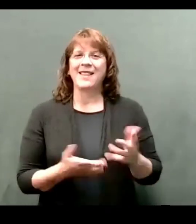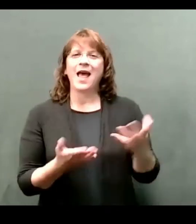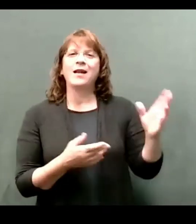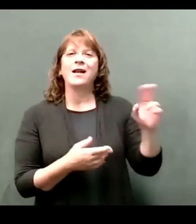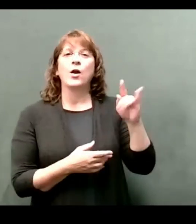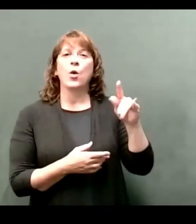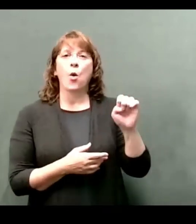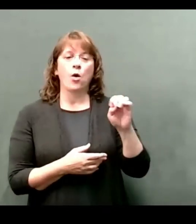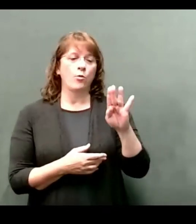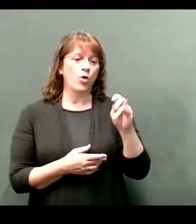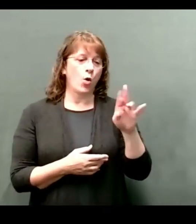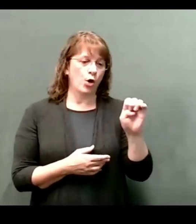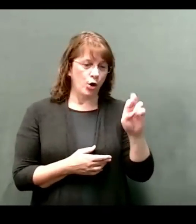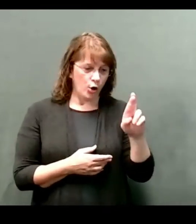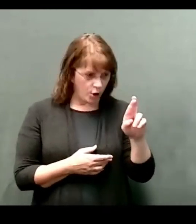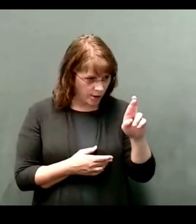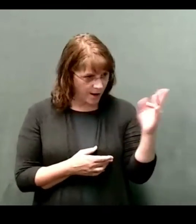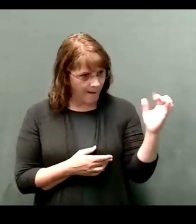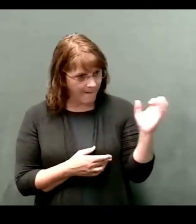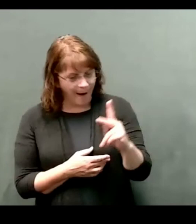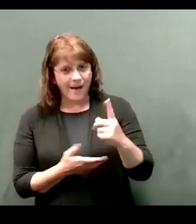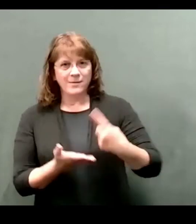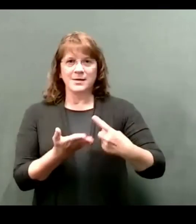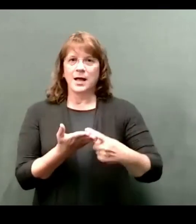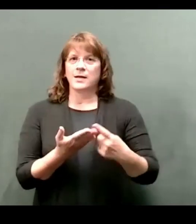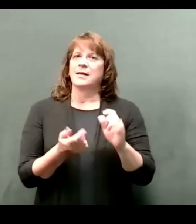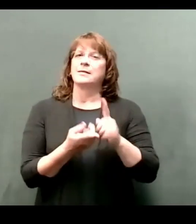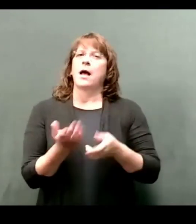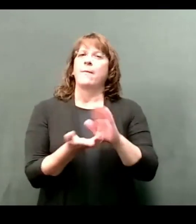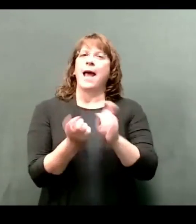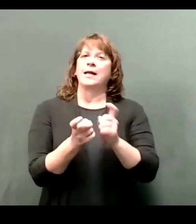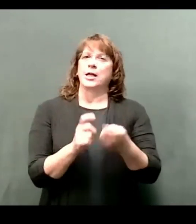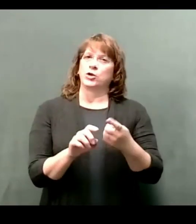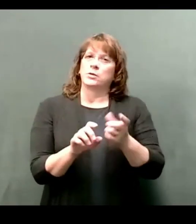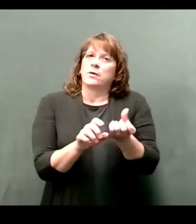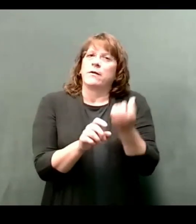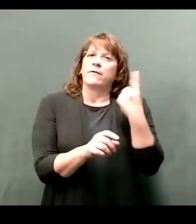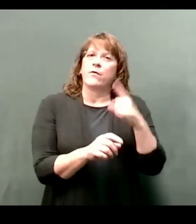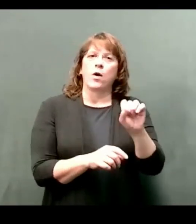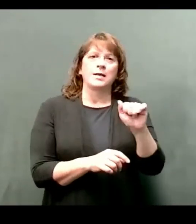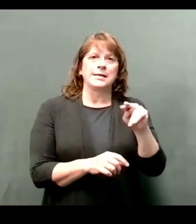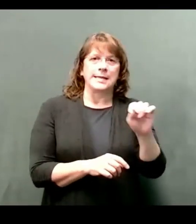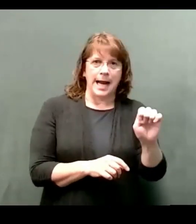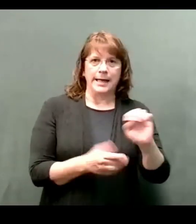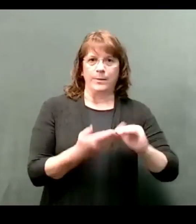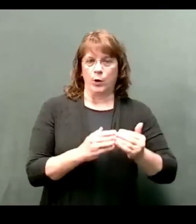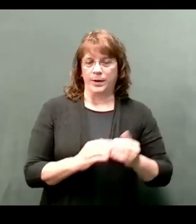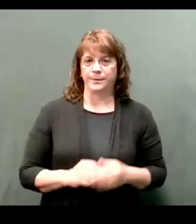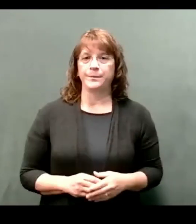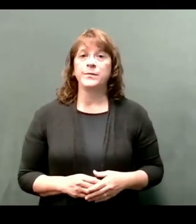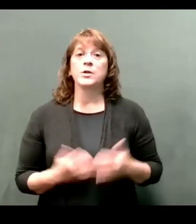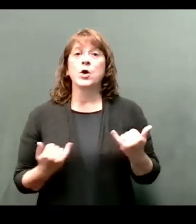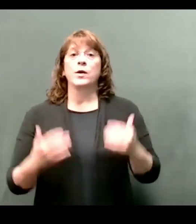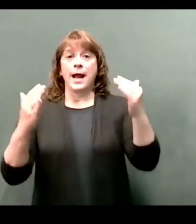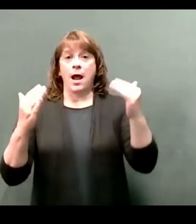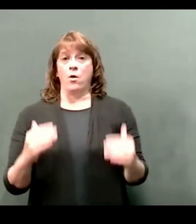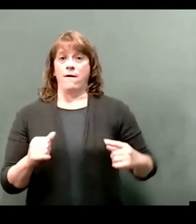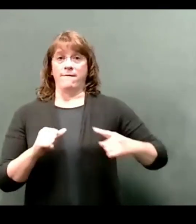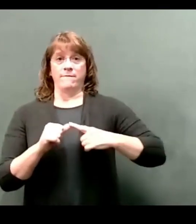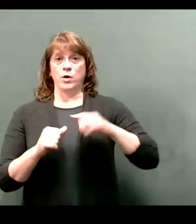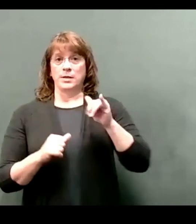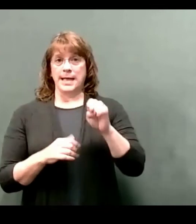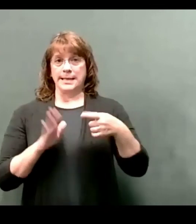us a little bit about some of the adaptations that have been made for the same community. Okay, so now that we've walked through our initial